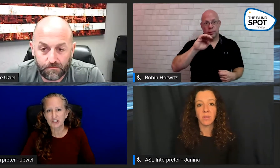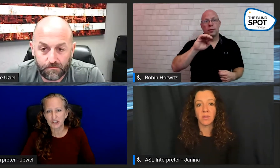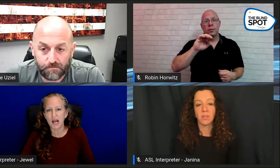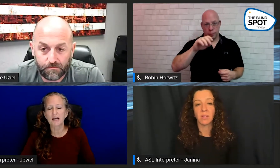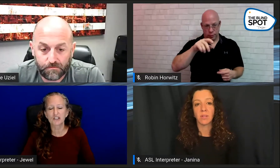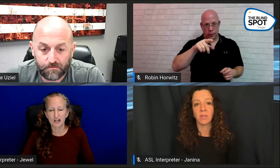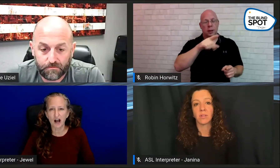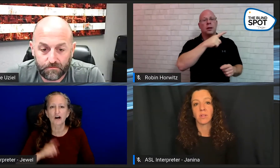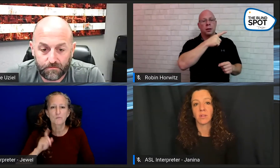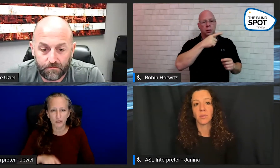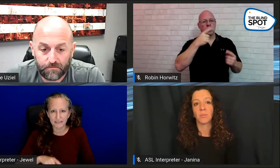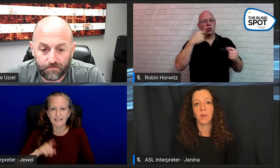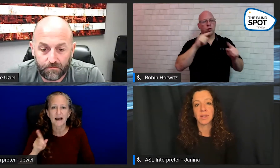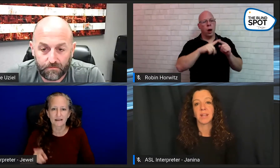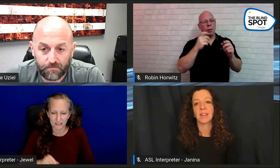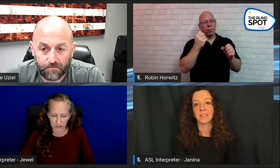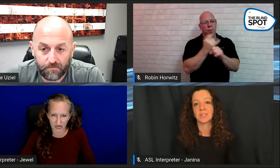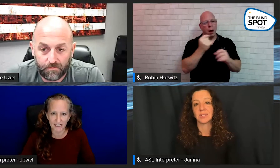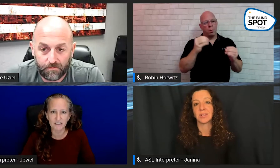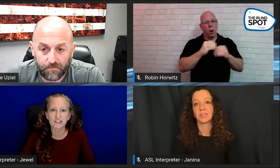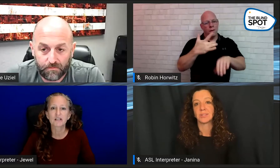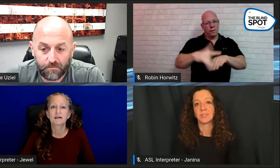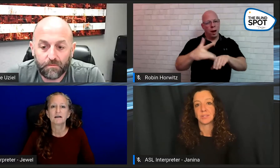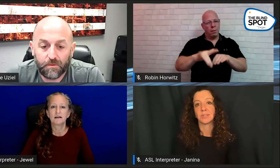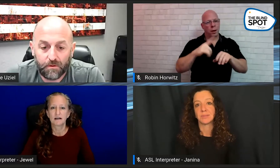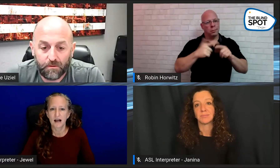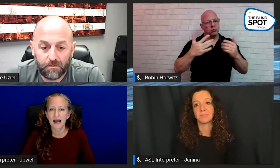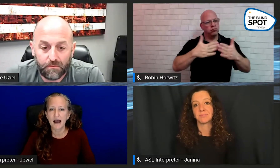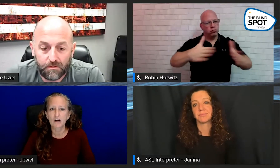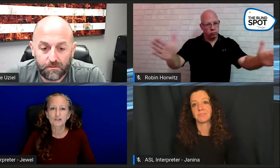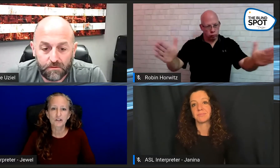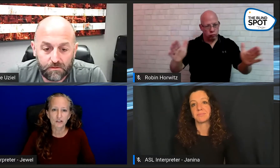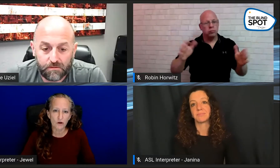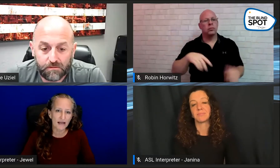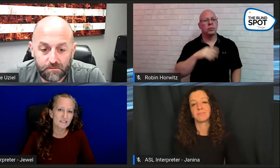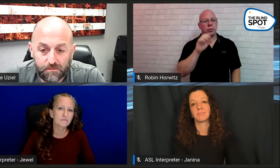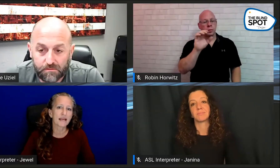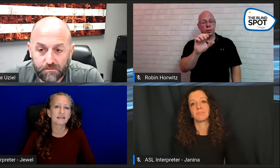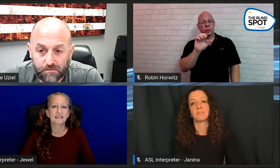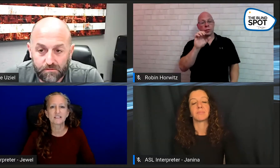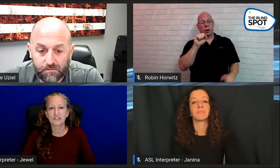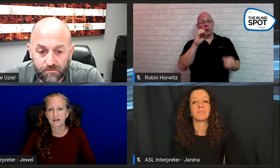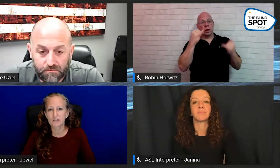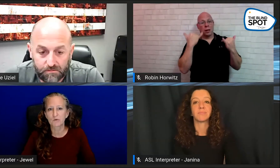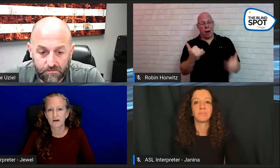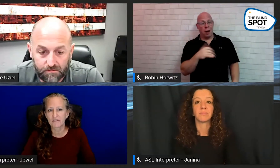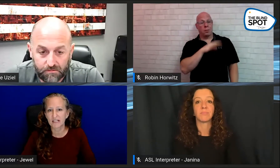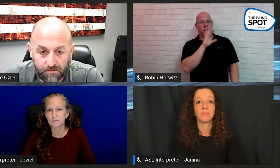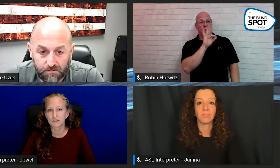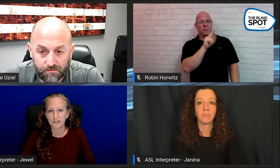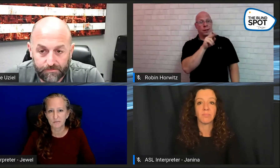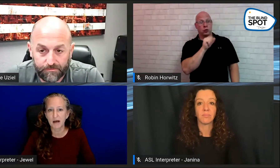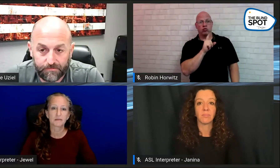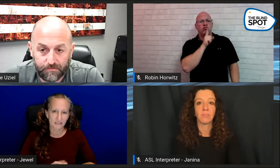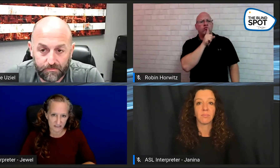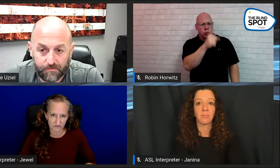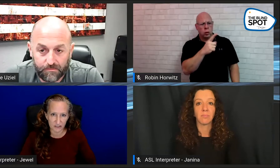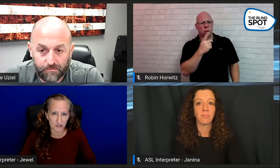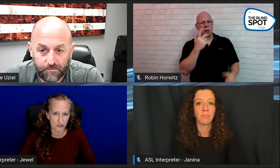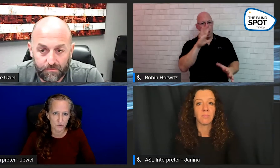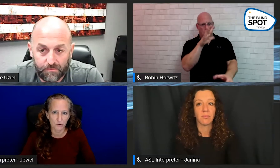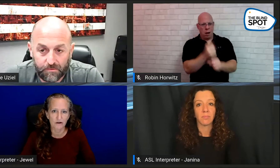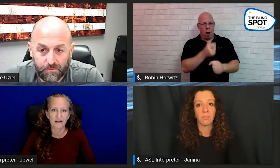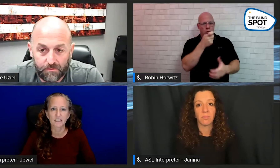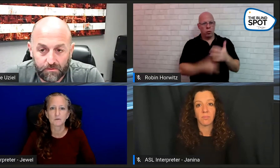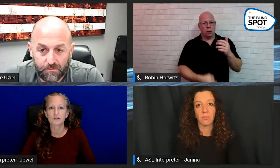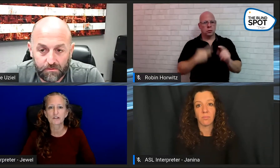CME, Chicago Mercantile Exchange, they're trying to make these shares more available to the public, these